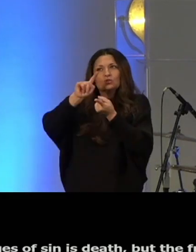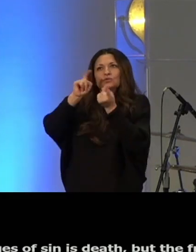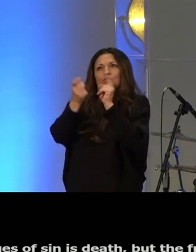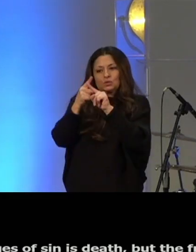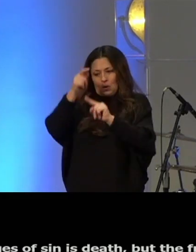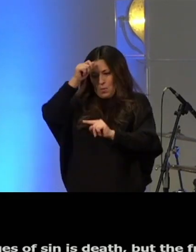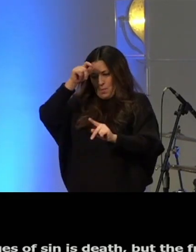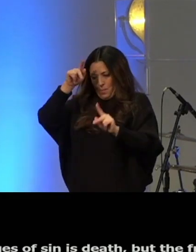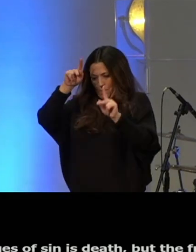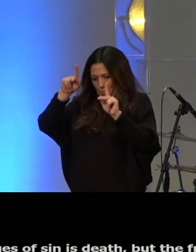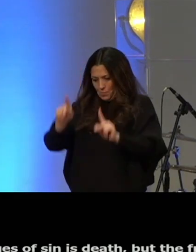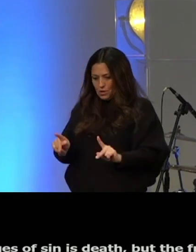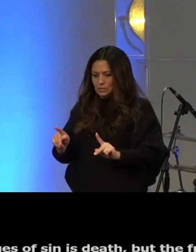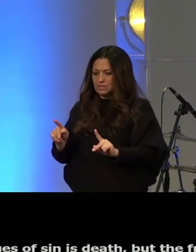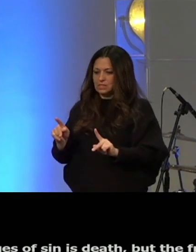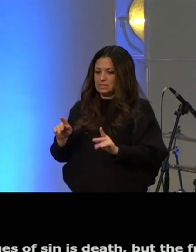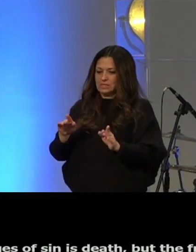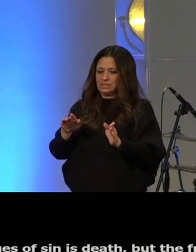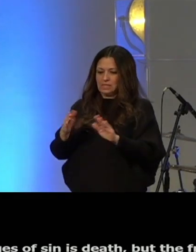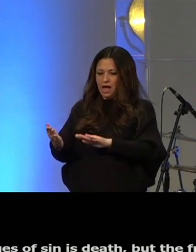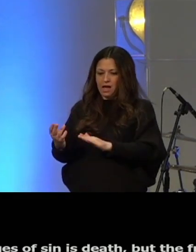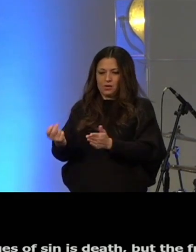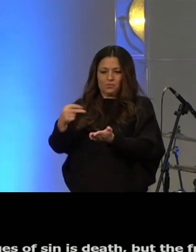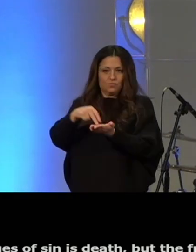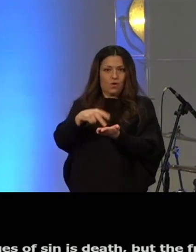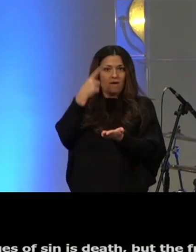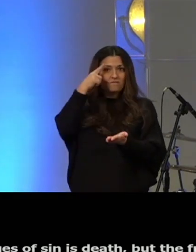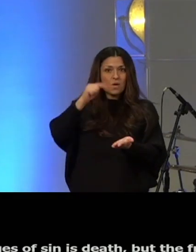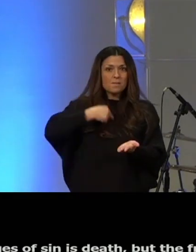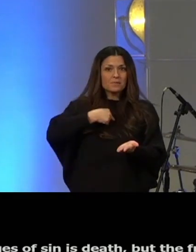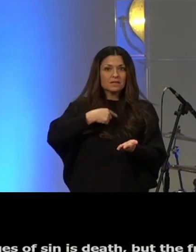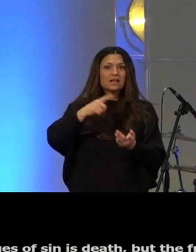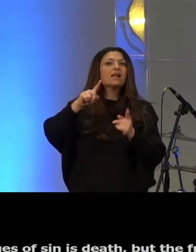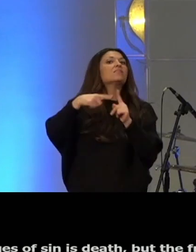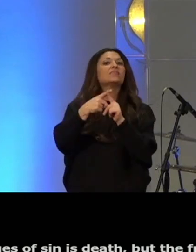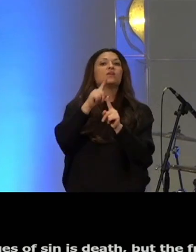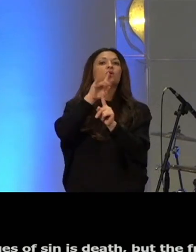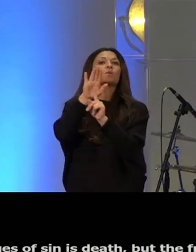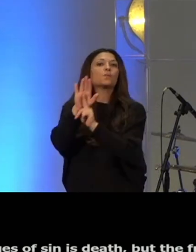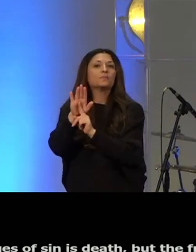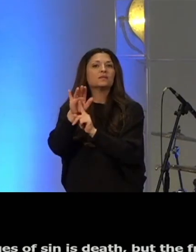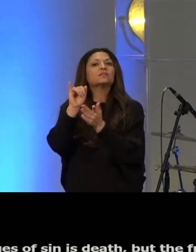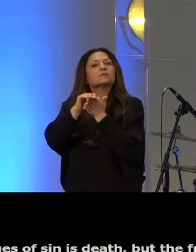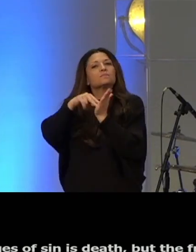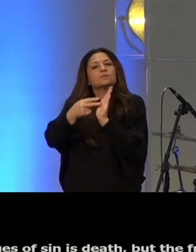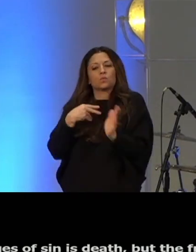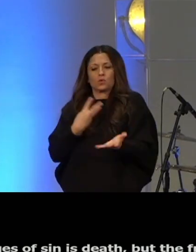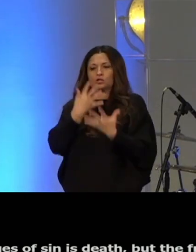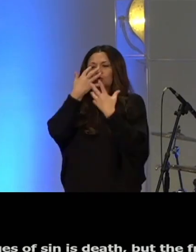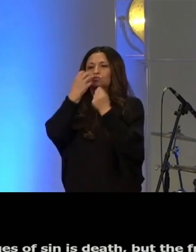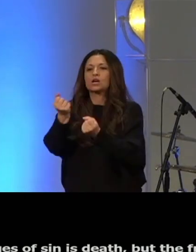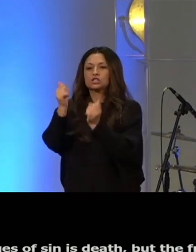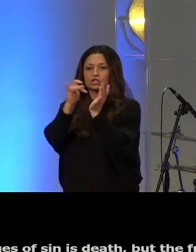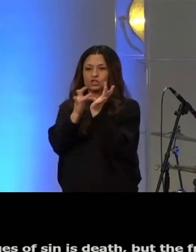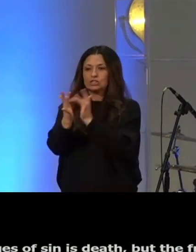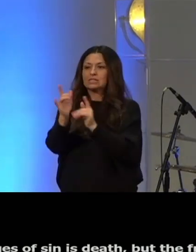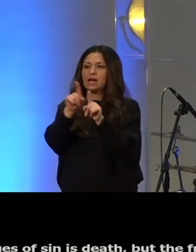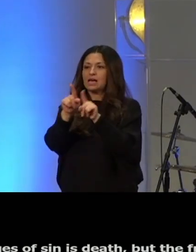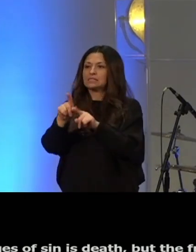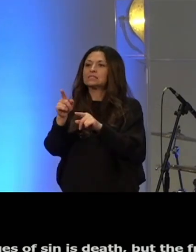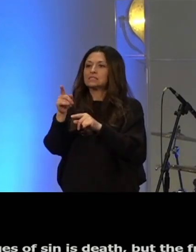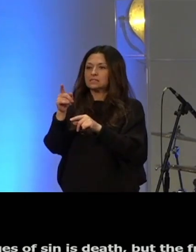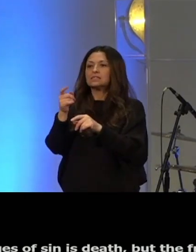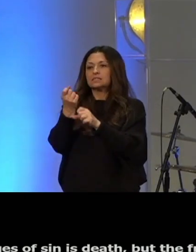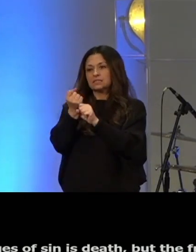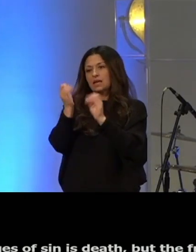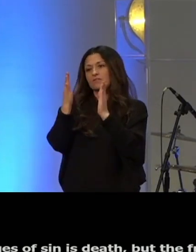for me. And then we commit. That is, we trust Jesus as our Savior and Lord. That instead of trusting in ourselves, we say,